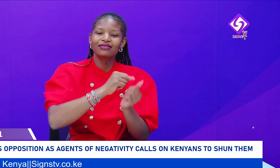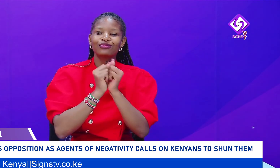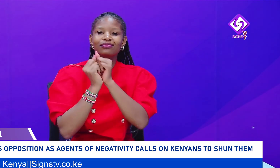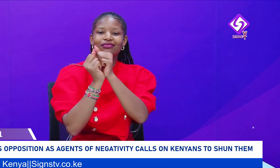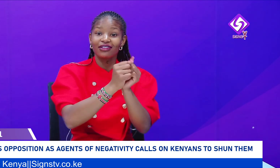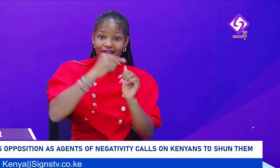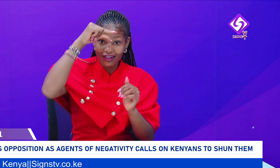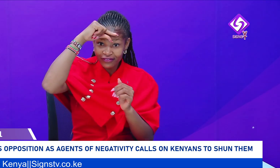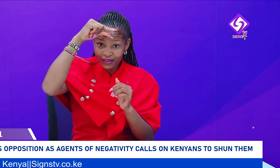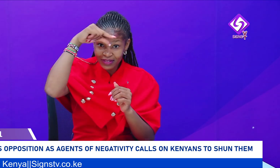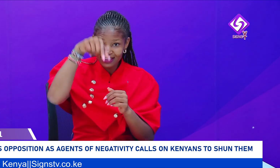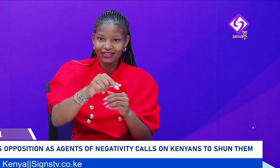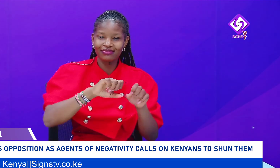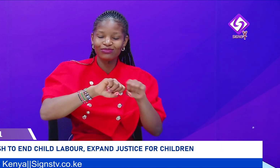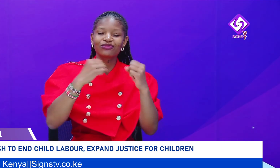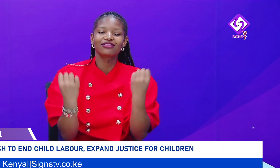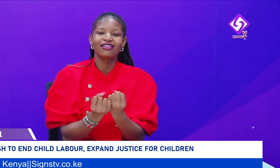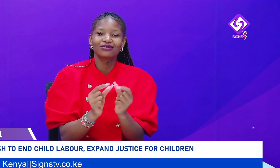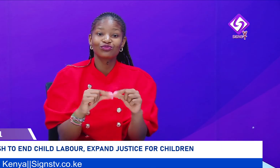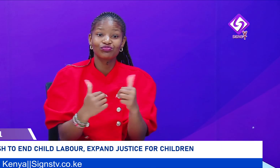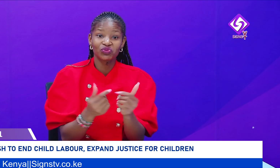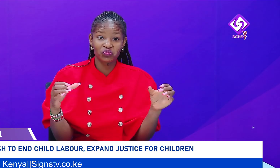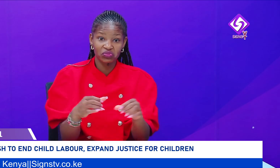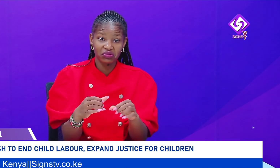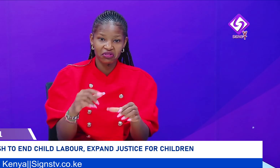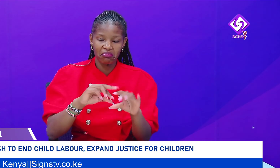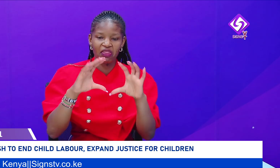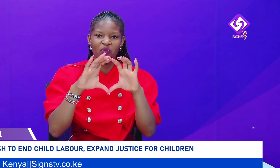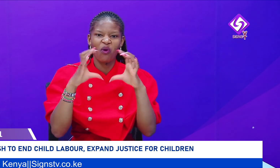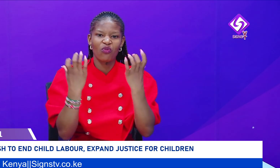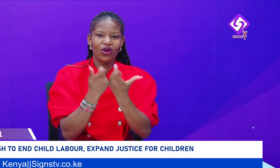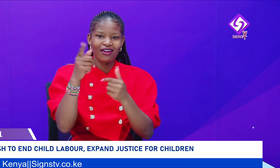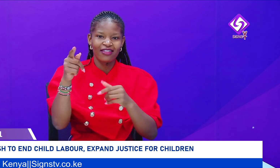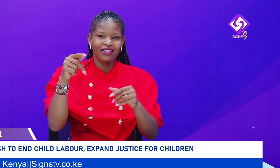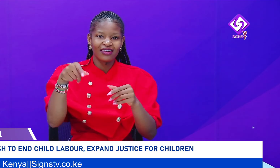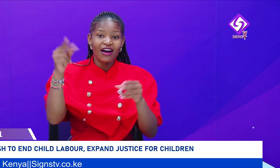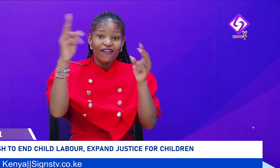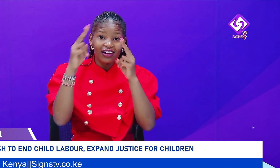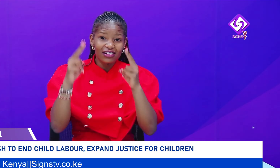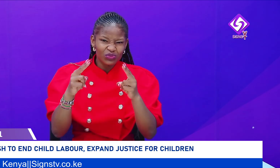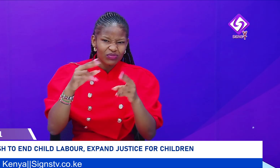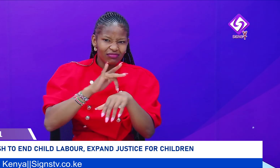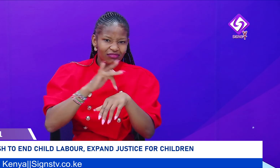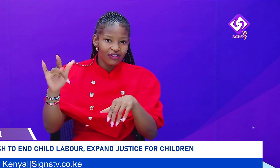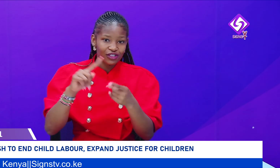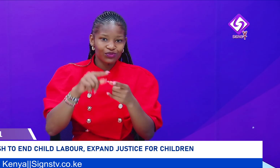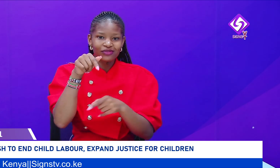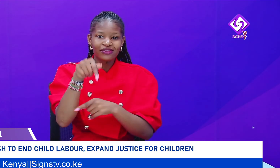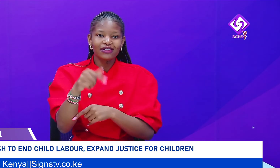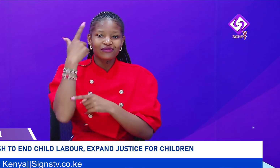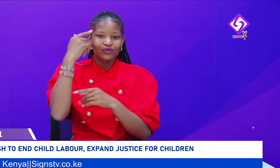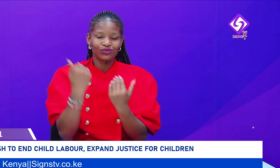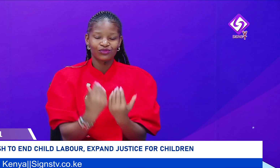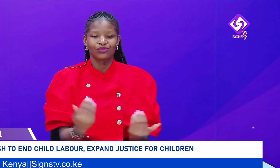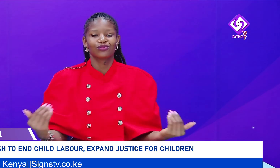And on to our next news. The International Labour Organization, ILO, in collaboration with